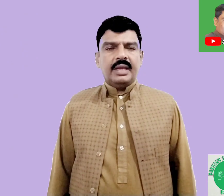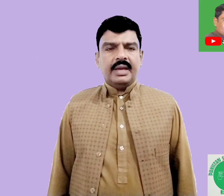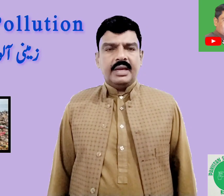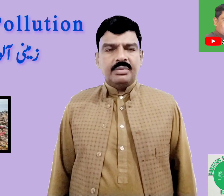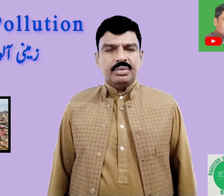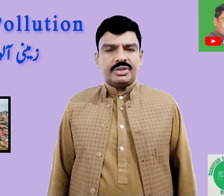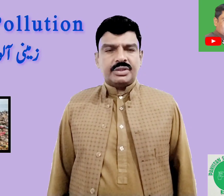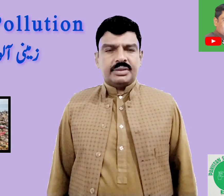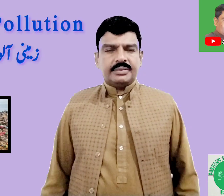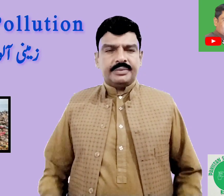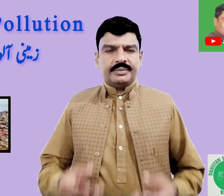land pollution,